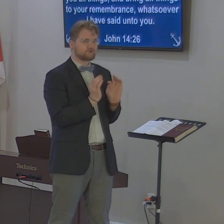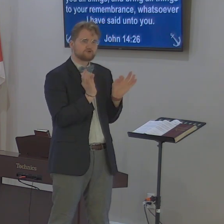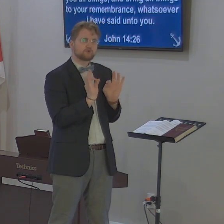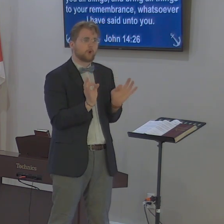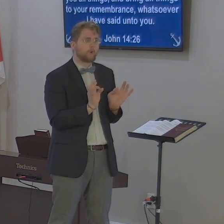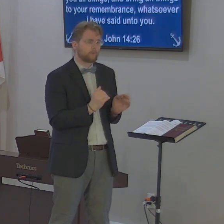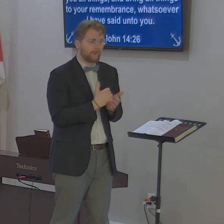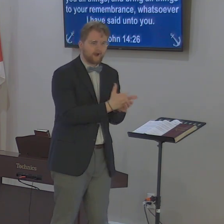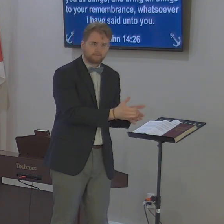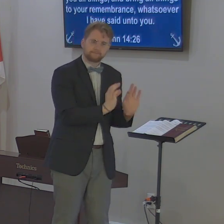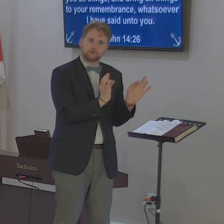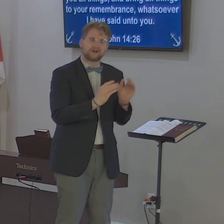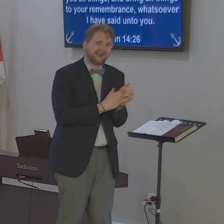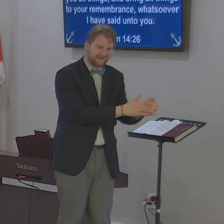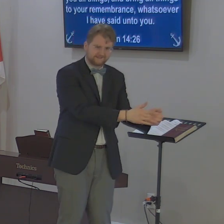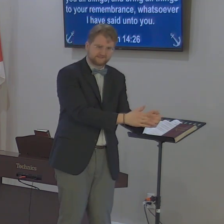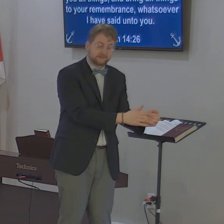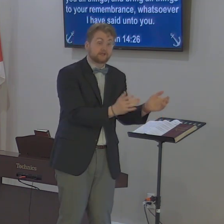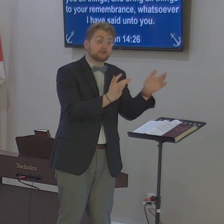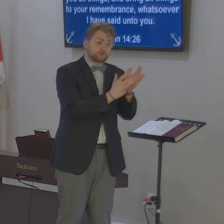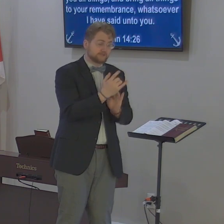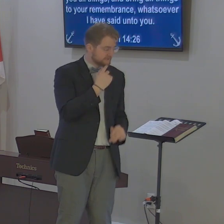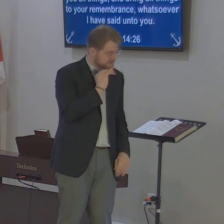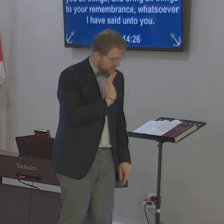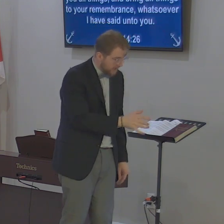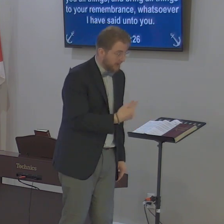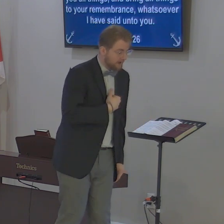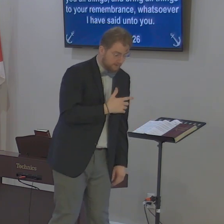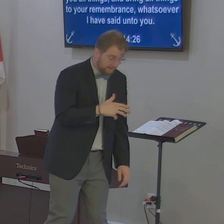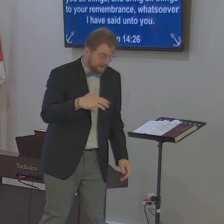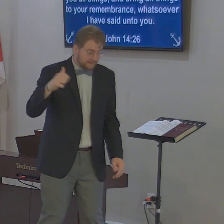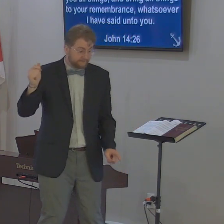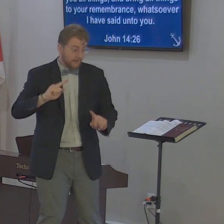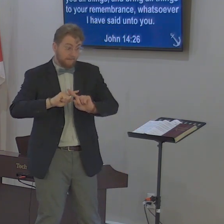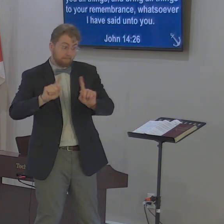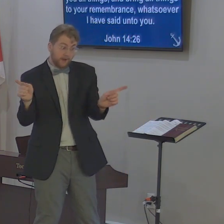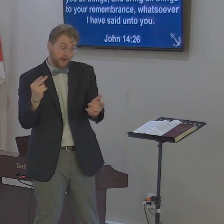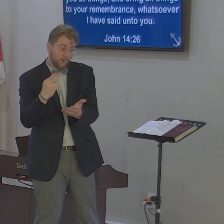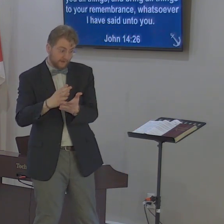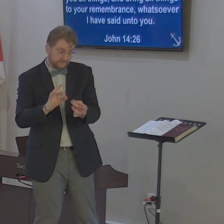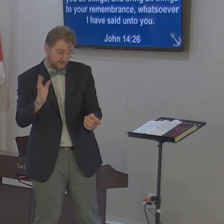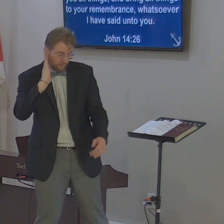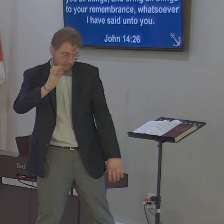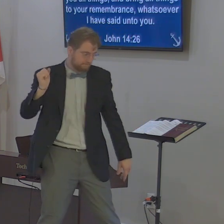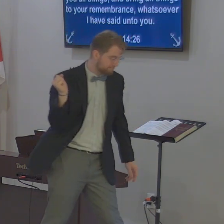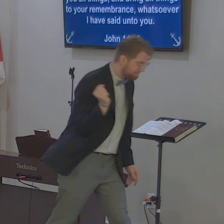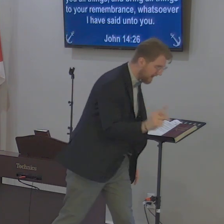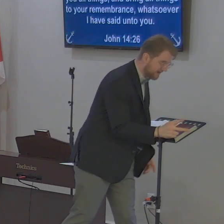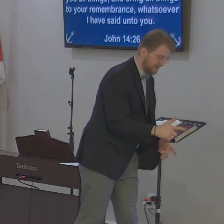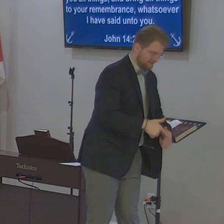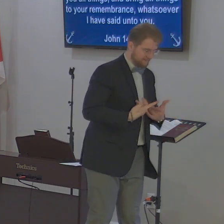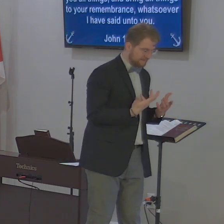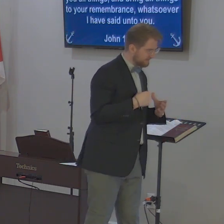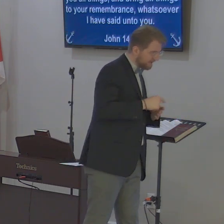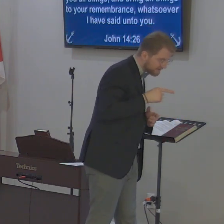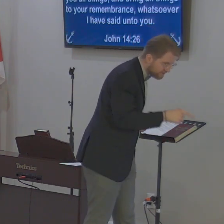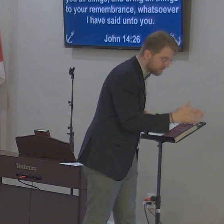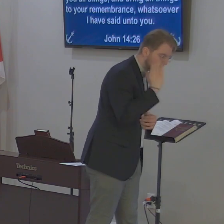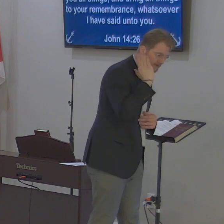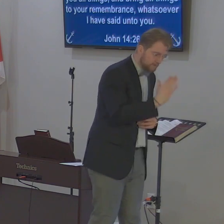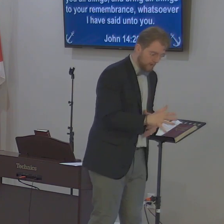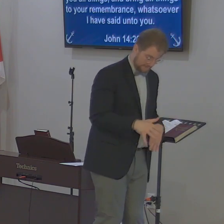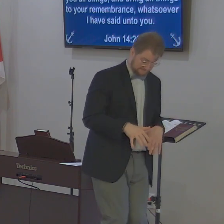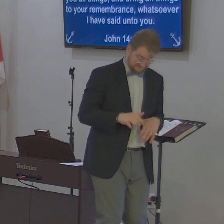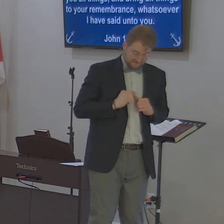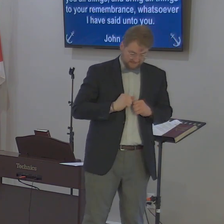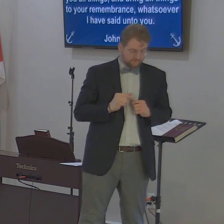any leading. So he says that when I go, the Holy Spirit of God's going to come back, who's going to live in you, and what's he going to do? He's going to take the word